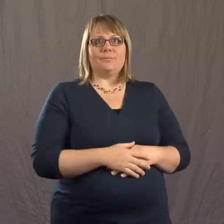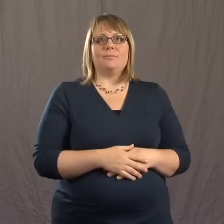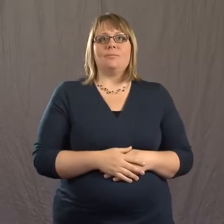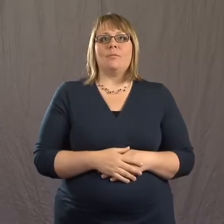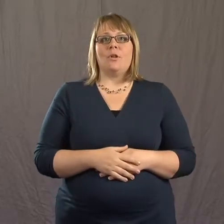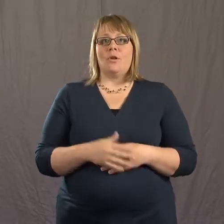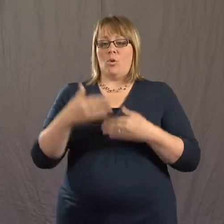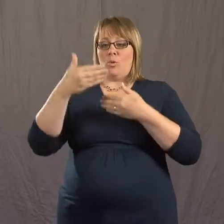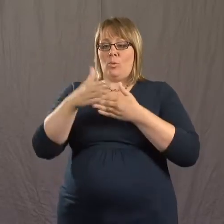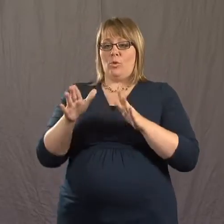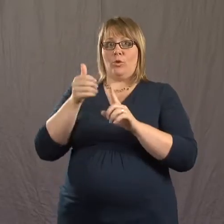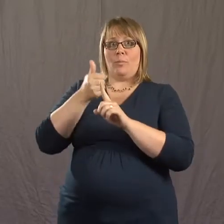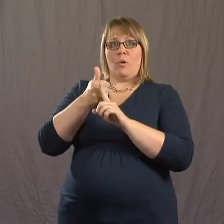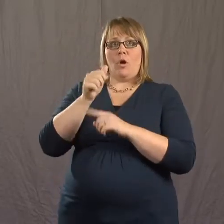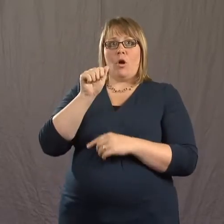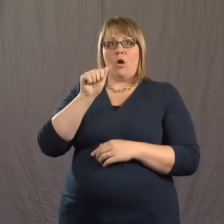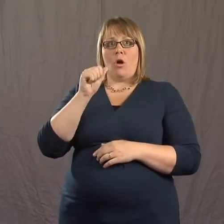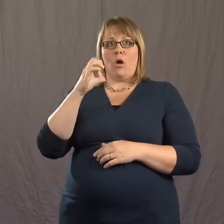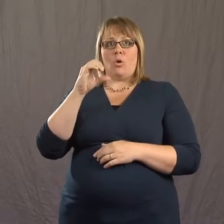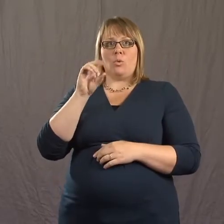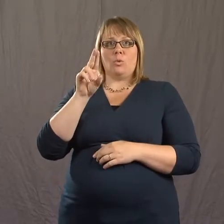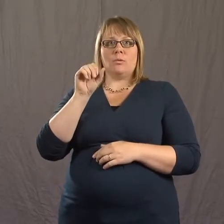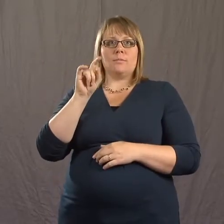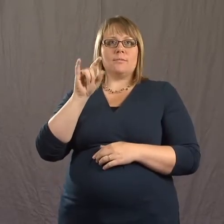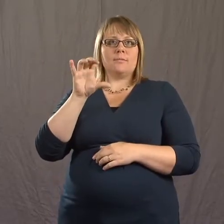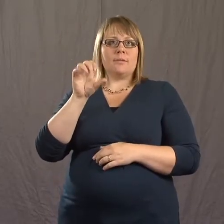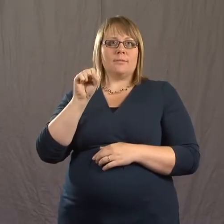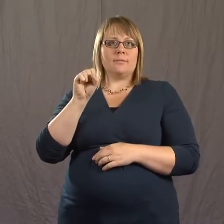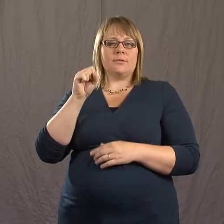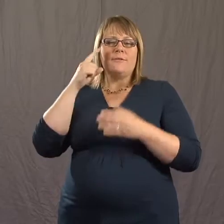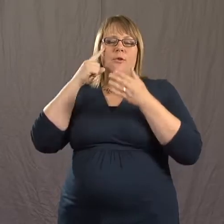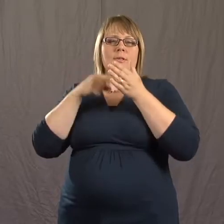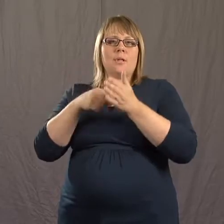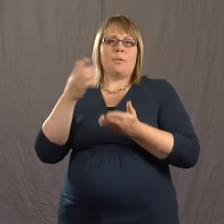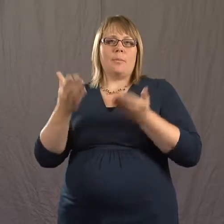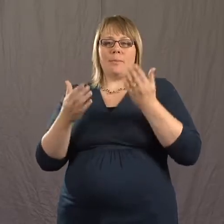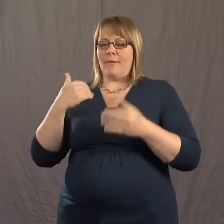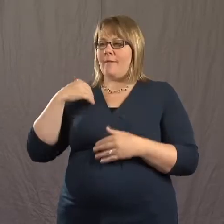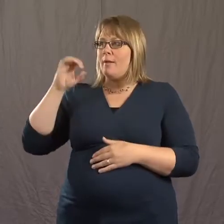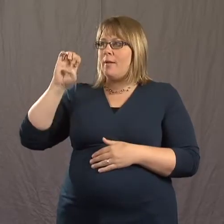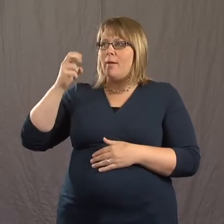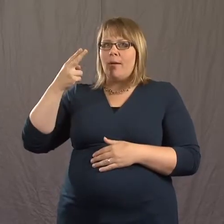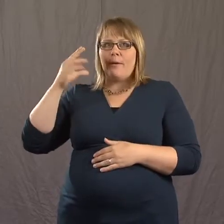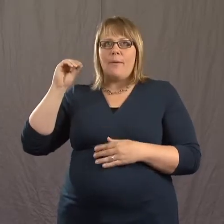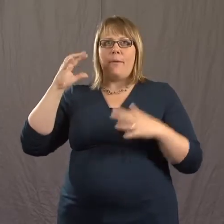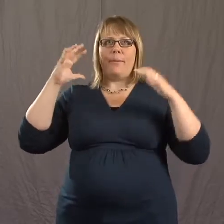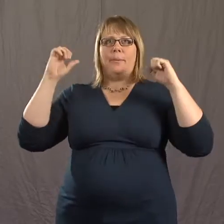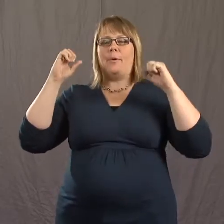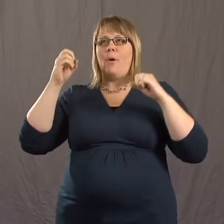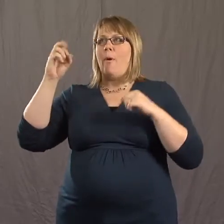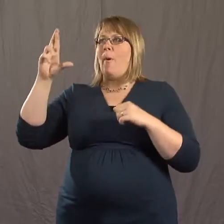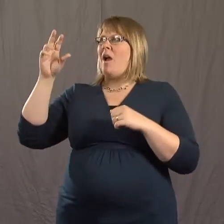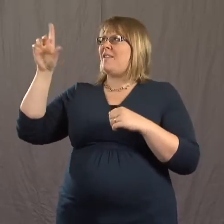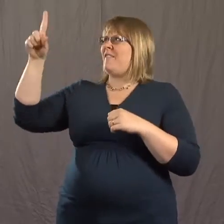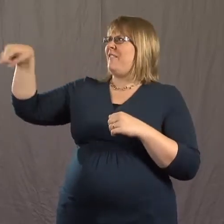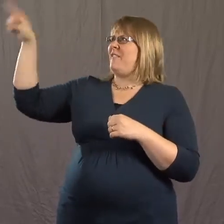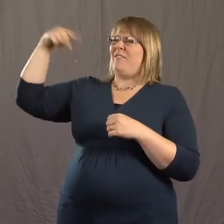will then miss what the teacher is saying. Acoustics come into play as well. There may be an echo or